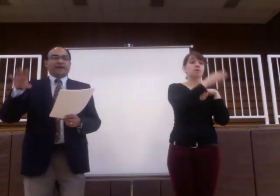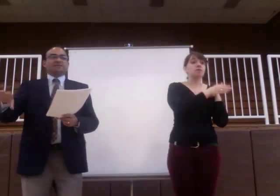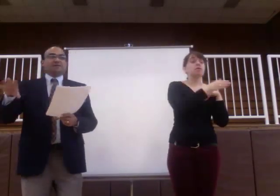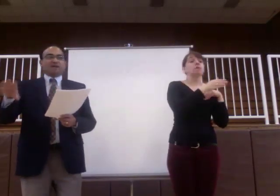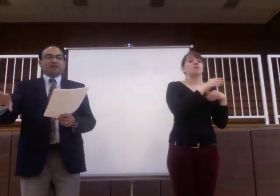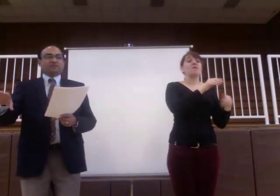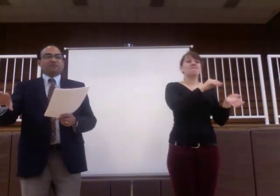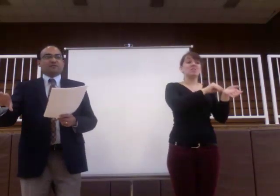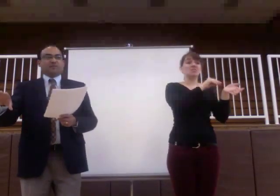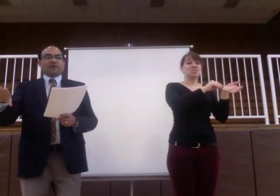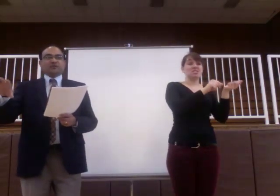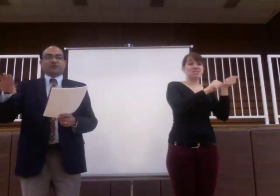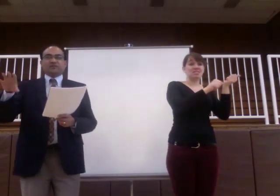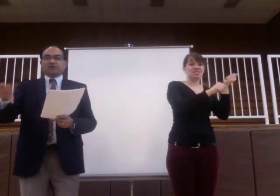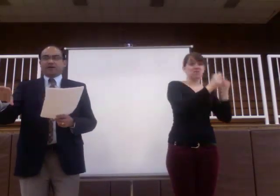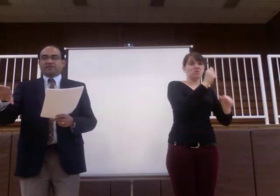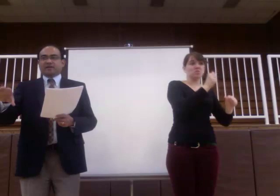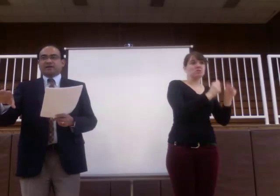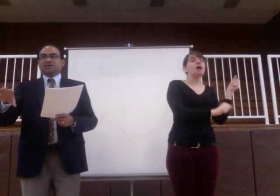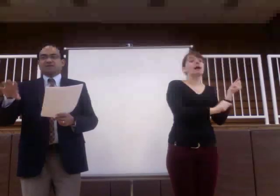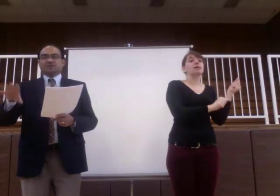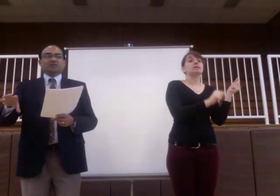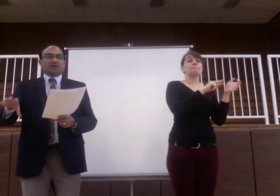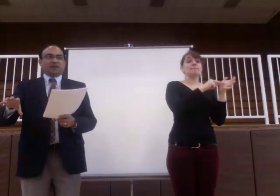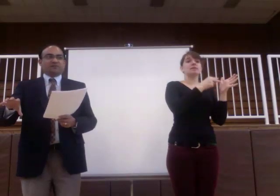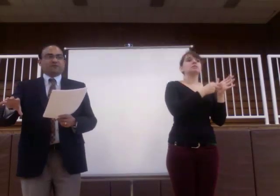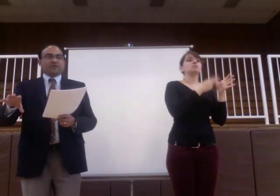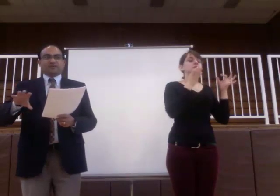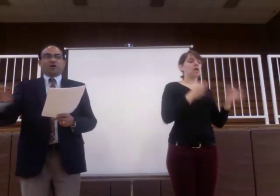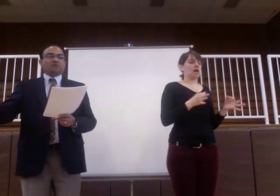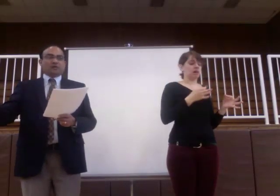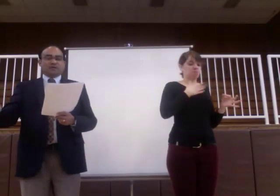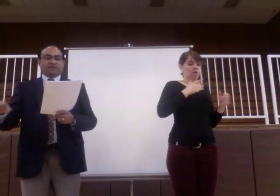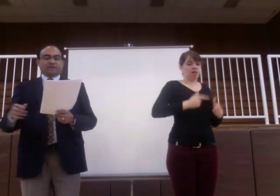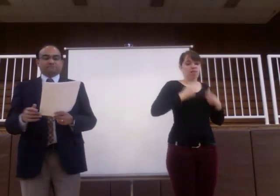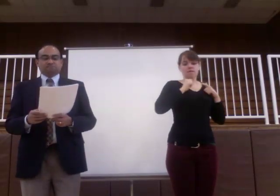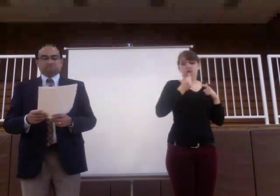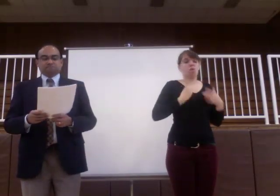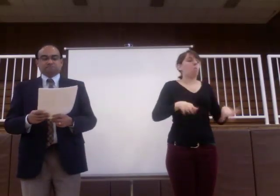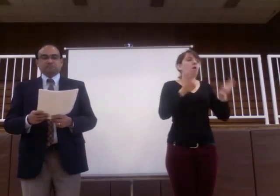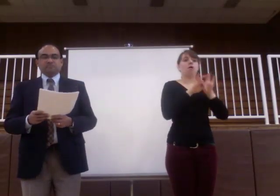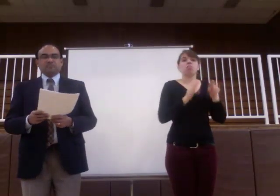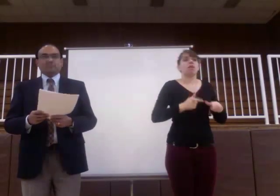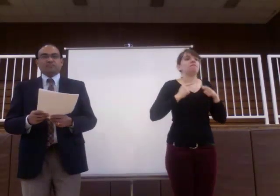want to end the life because you have decided that this life is not worth living.